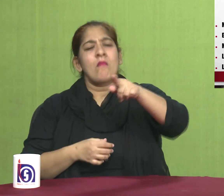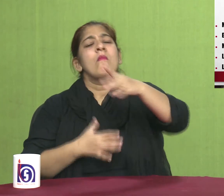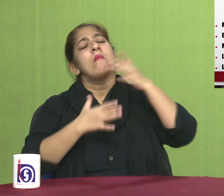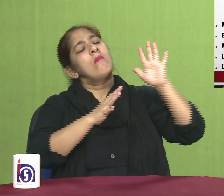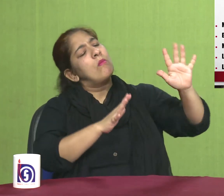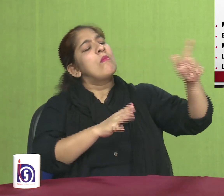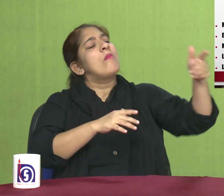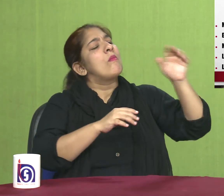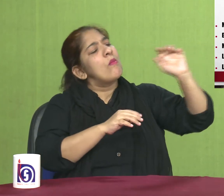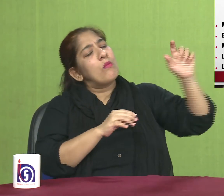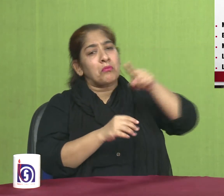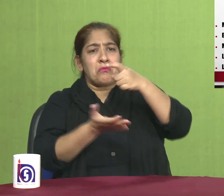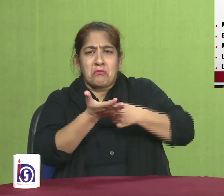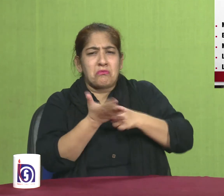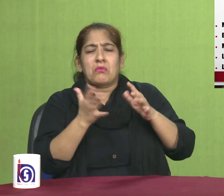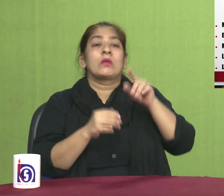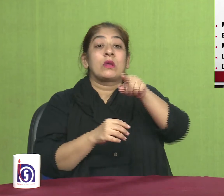the maximum time period